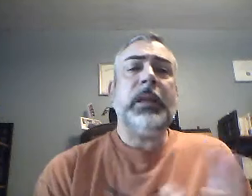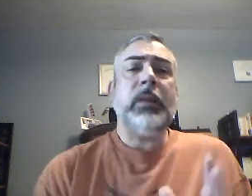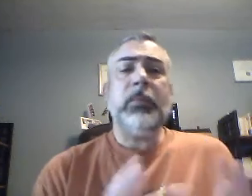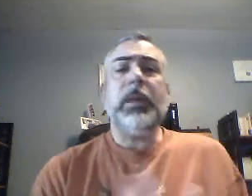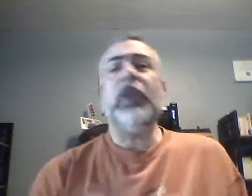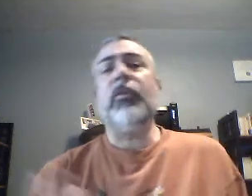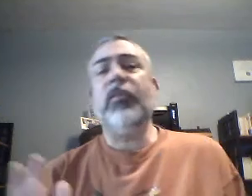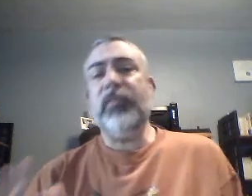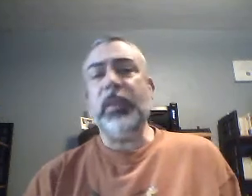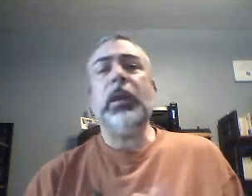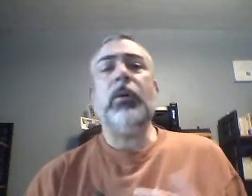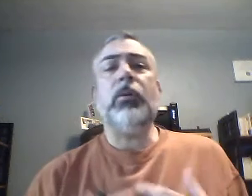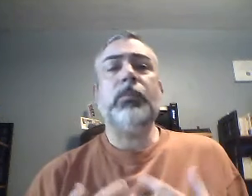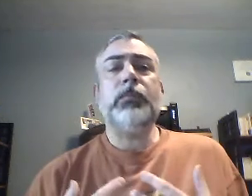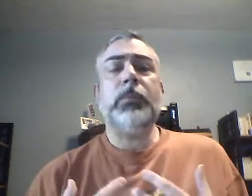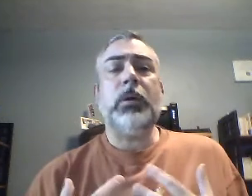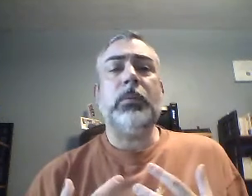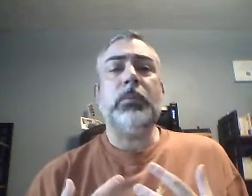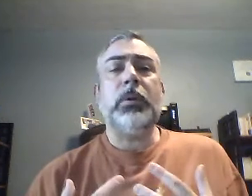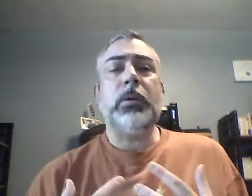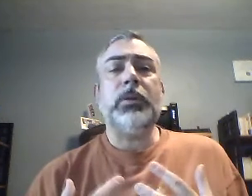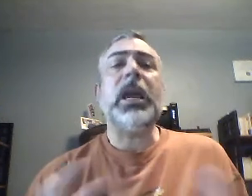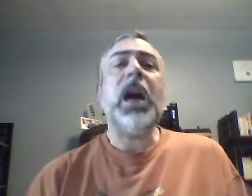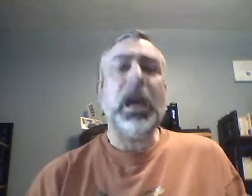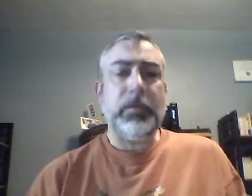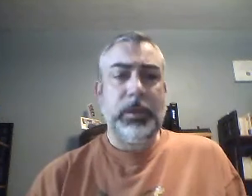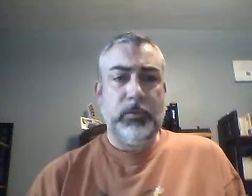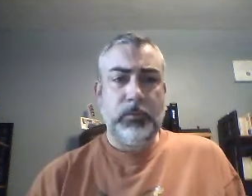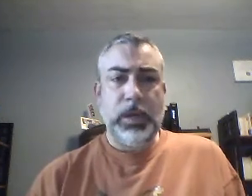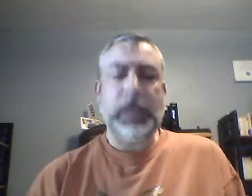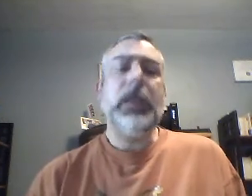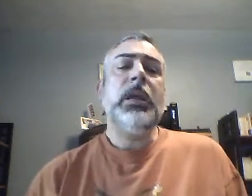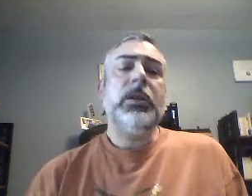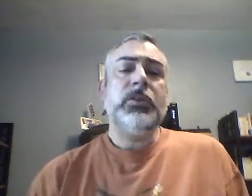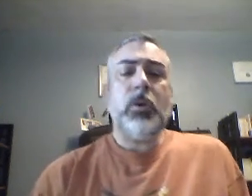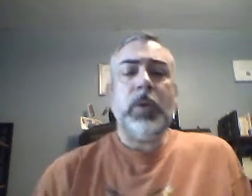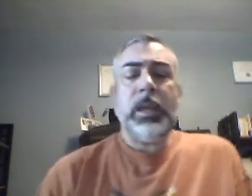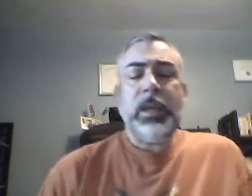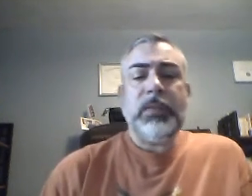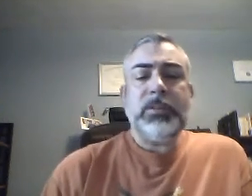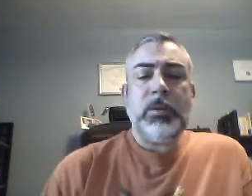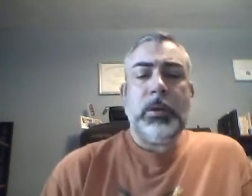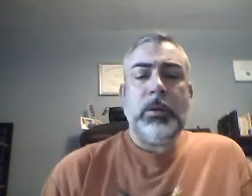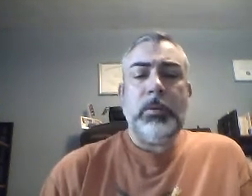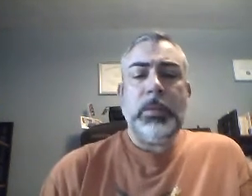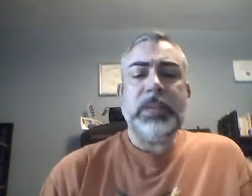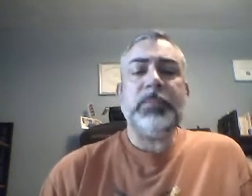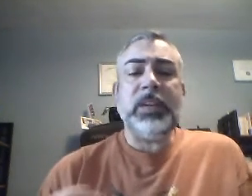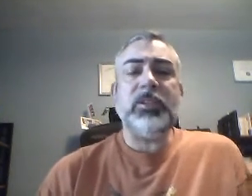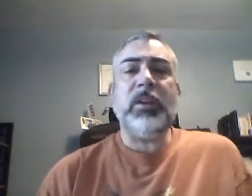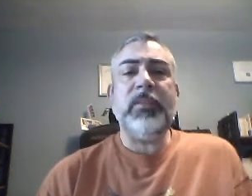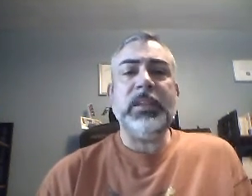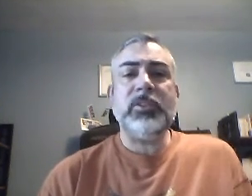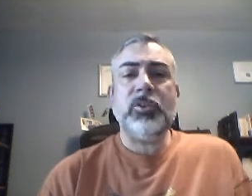binary male-female dichotomy, right? So it gives some explanation of these